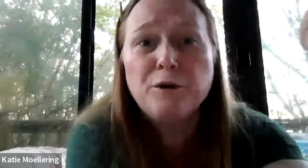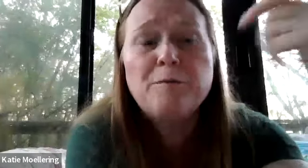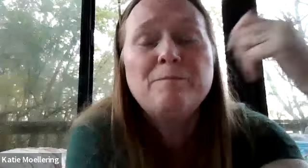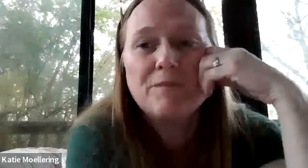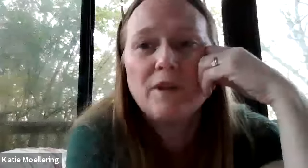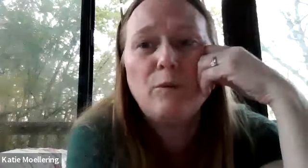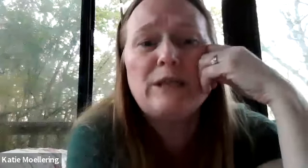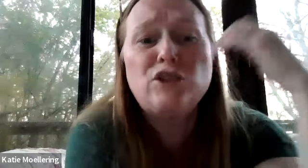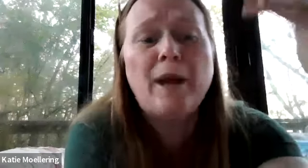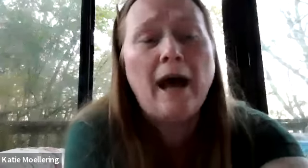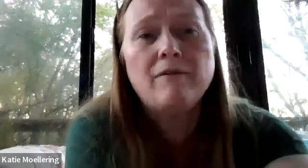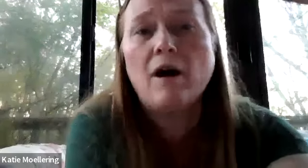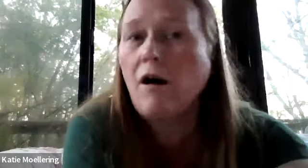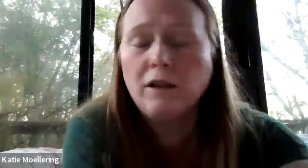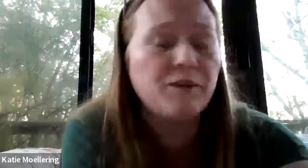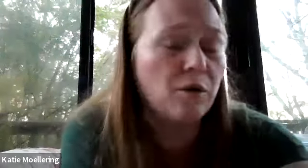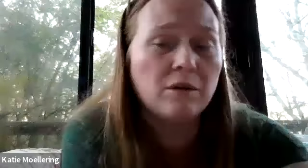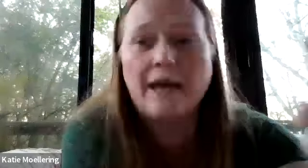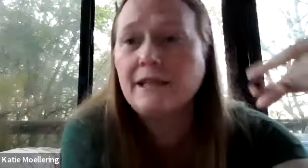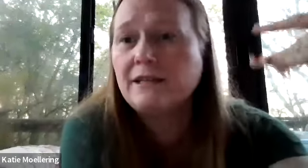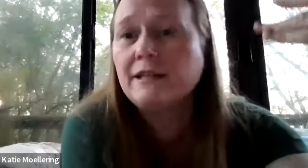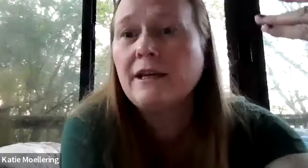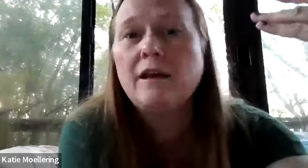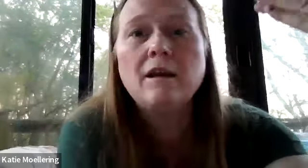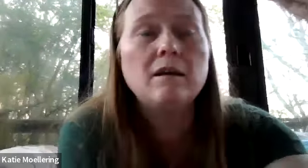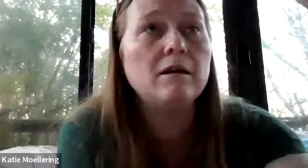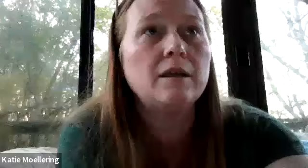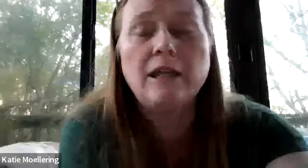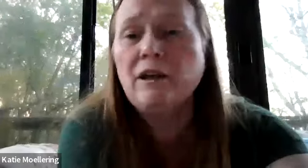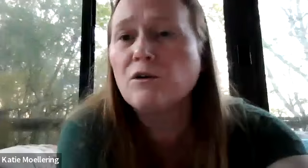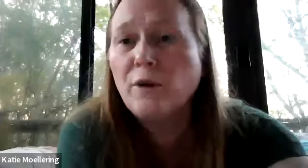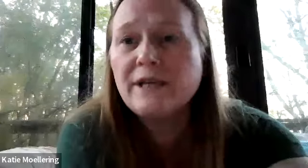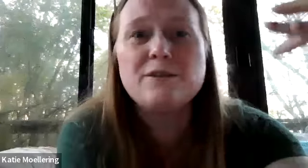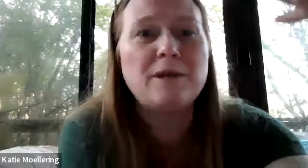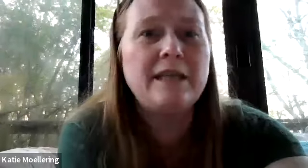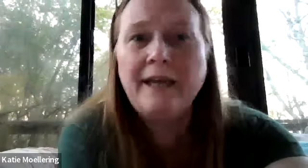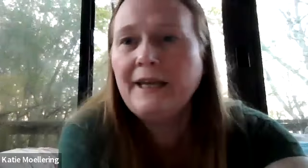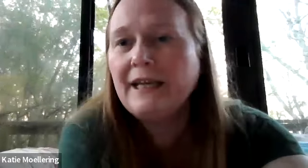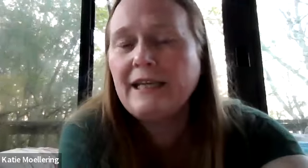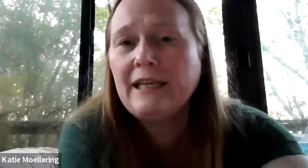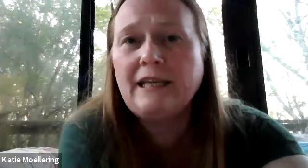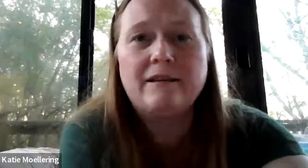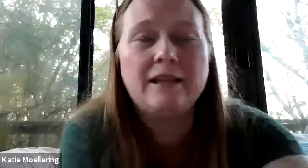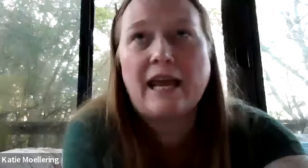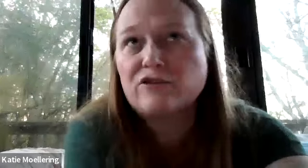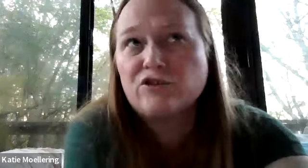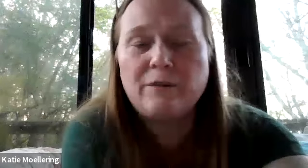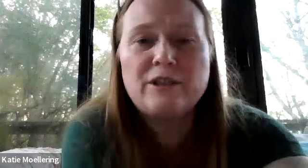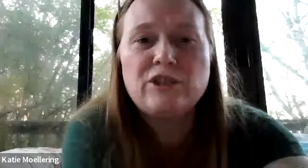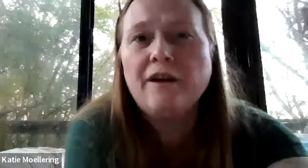through. We do have all of the old classes. Any old quizzes we did, anything extra that we shared